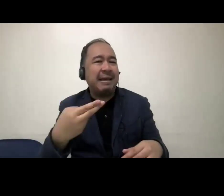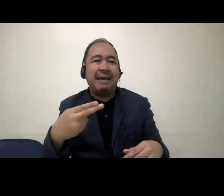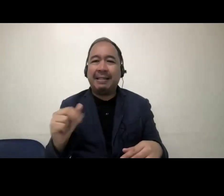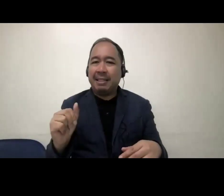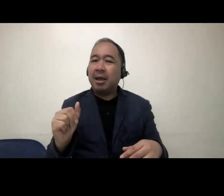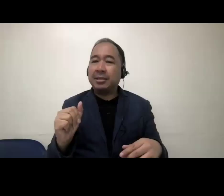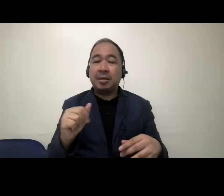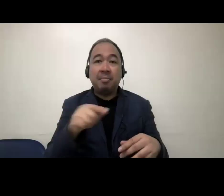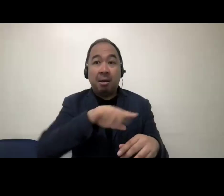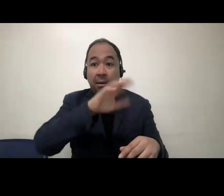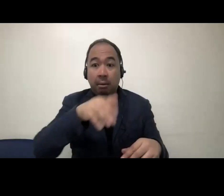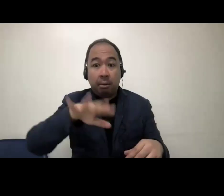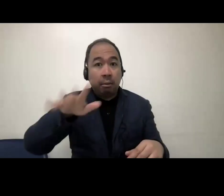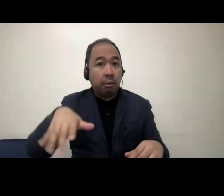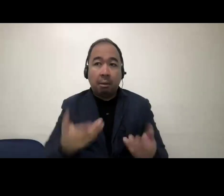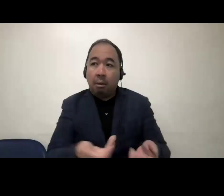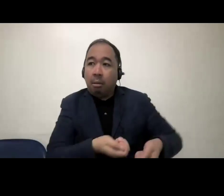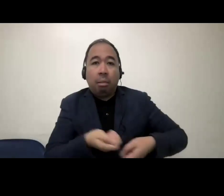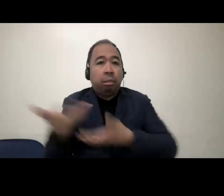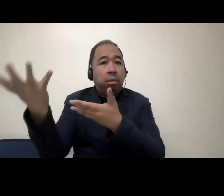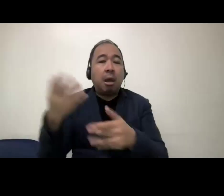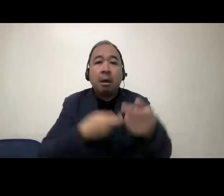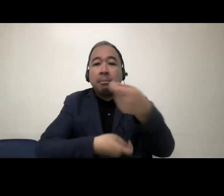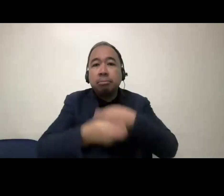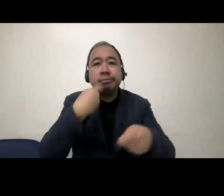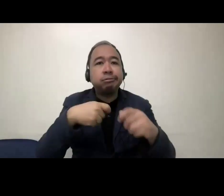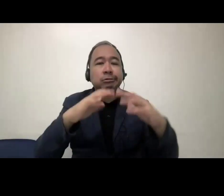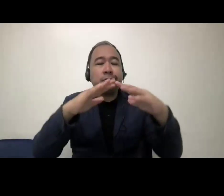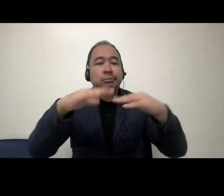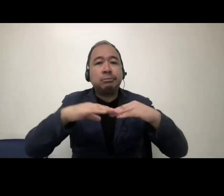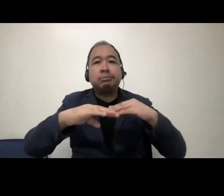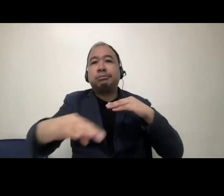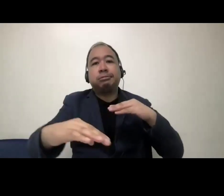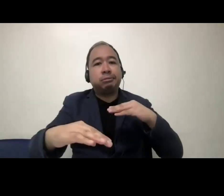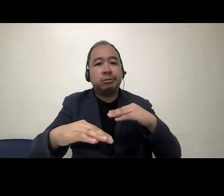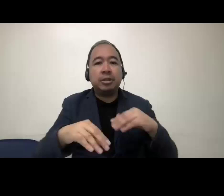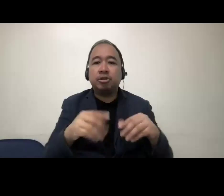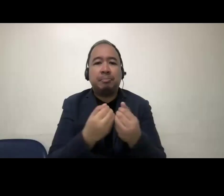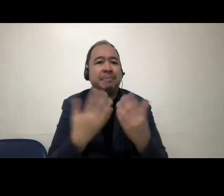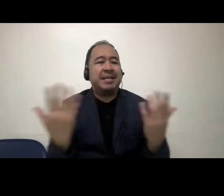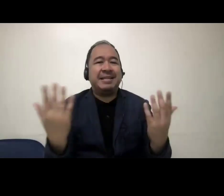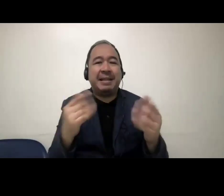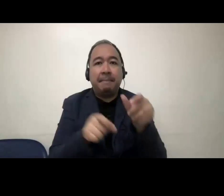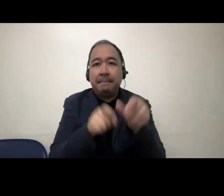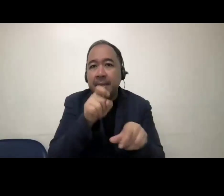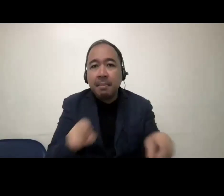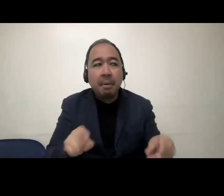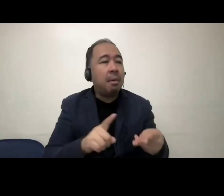but elephants and many other primary species which share the land along with the communities